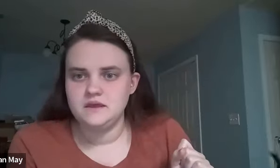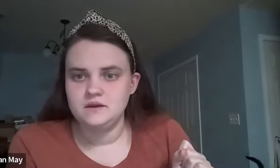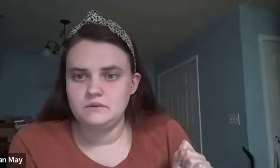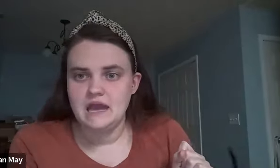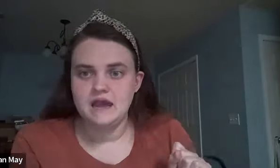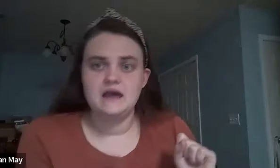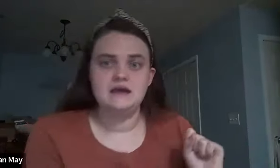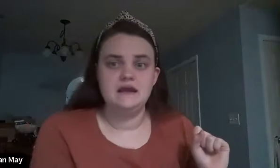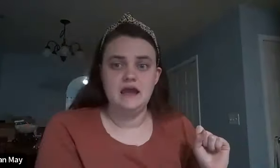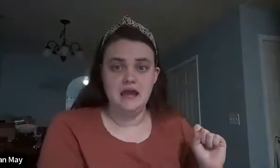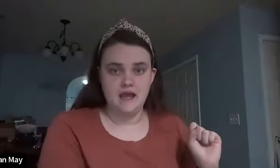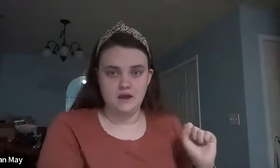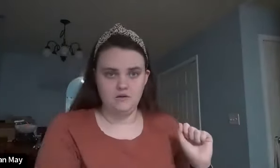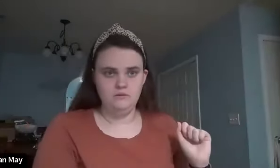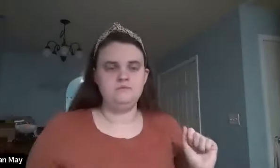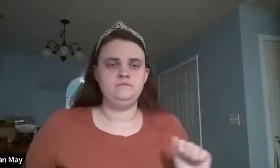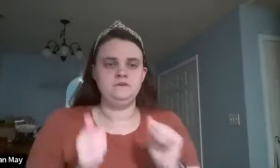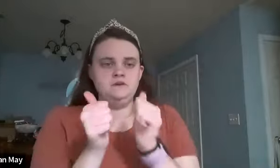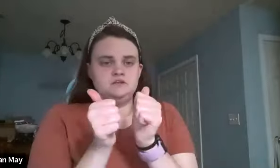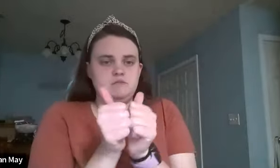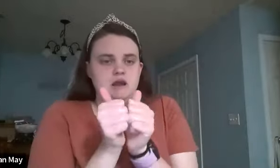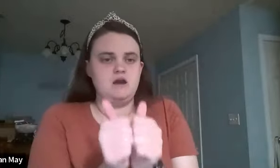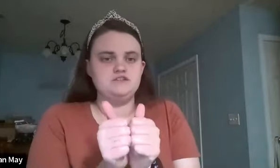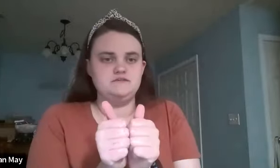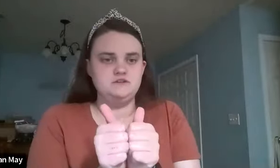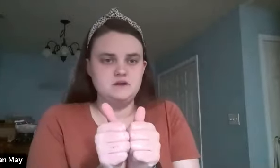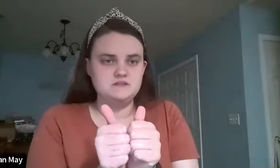Then we had how. Remember, how is you have 2 thumbs up